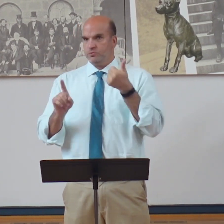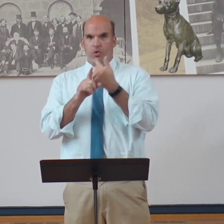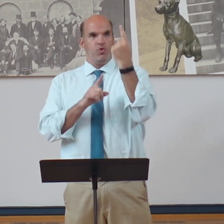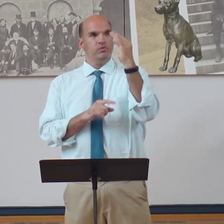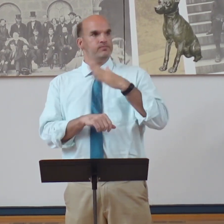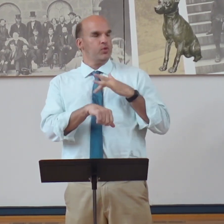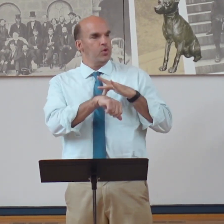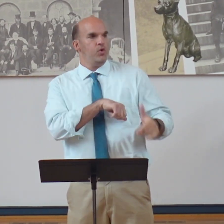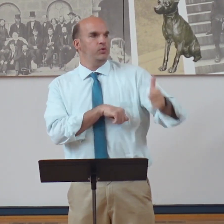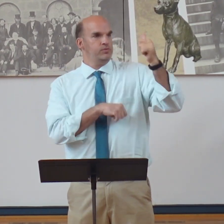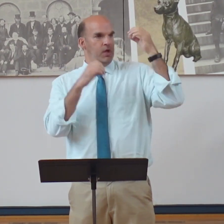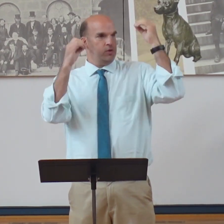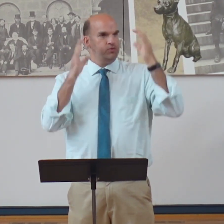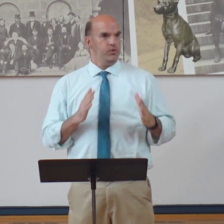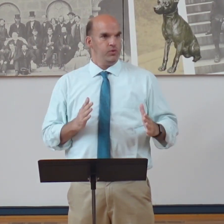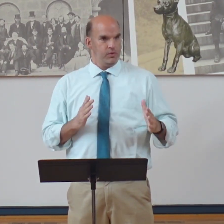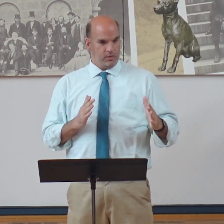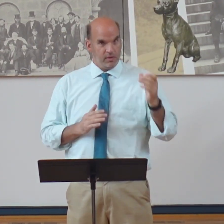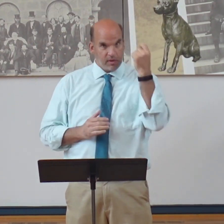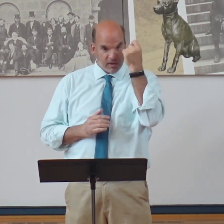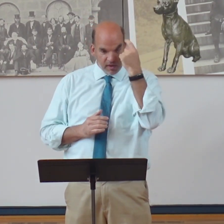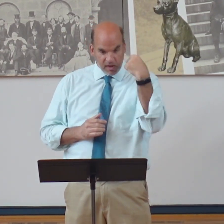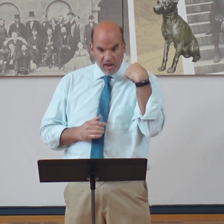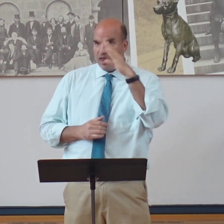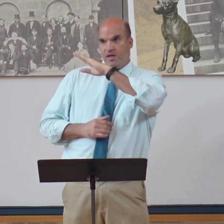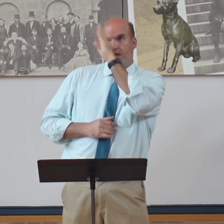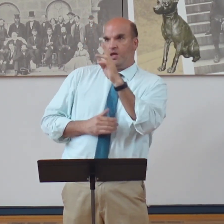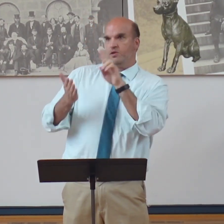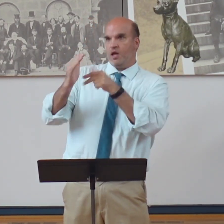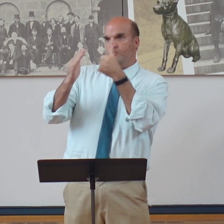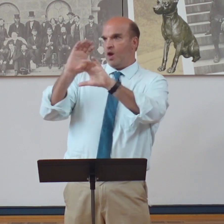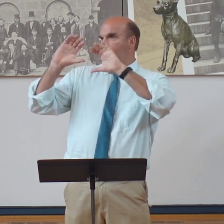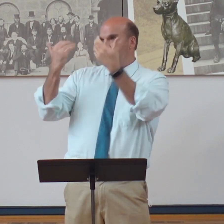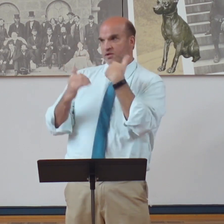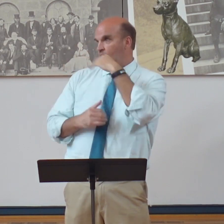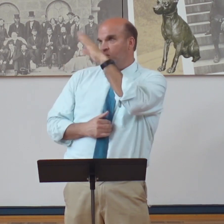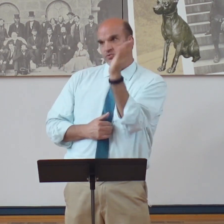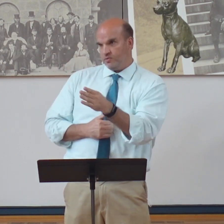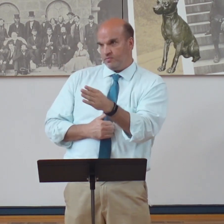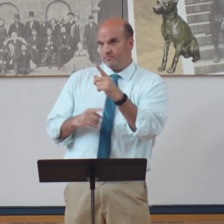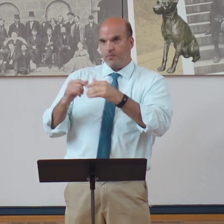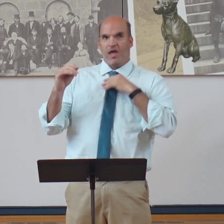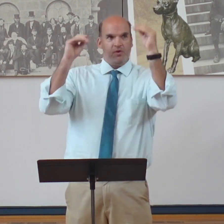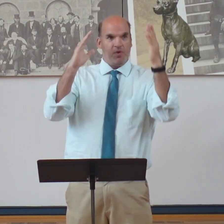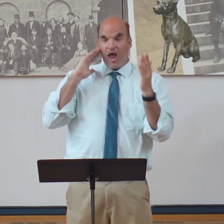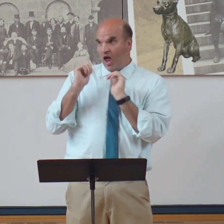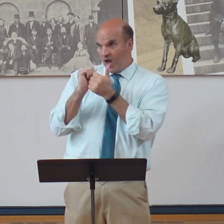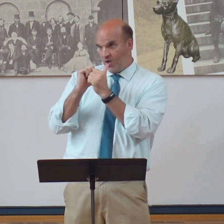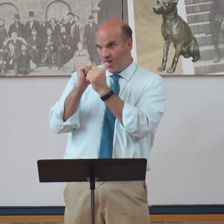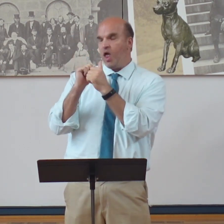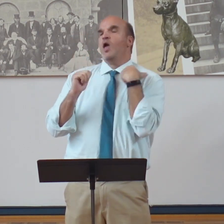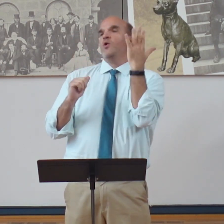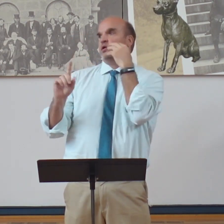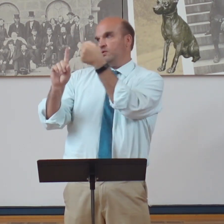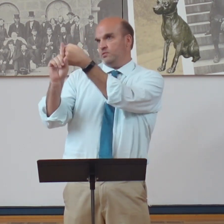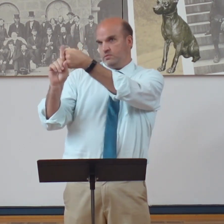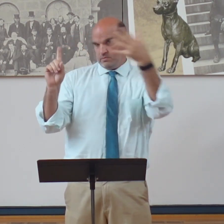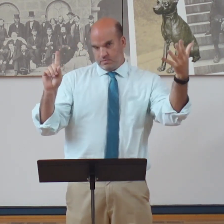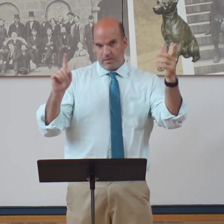So Nancy was one of the earliest teachers that I've ever had. Know that I was never one of her students officially, but she was most definitely one of